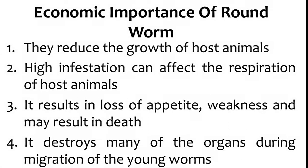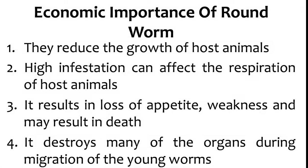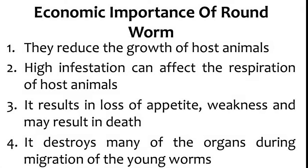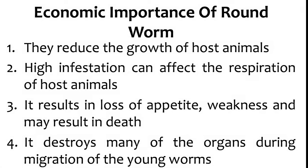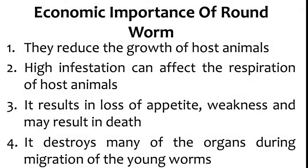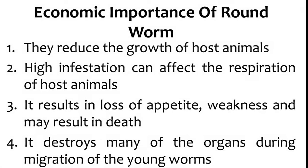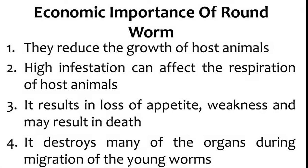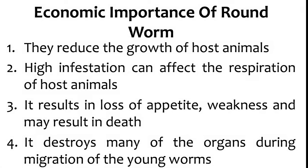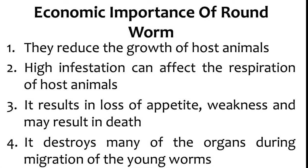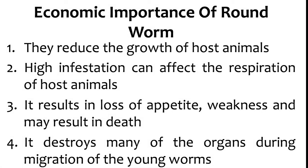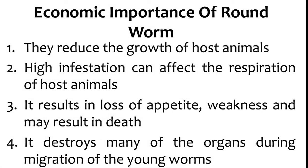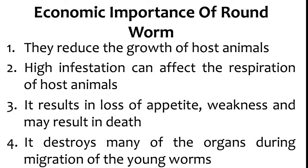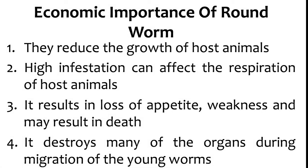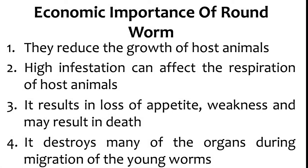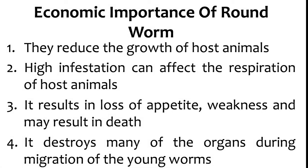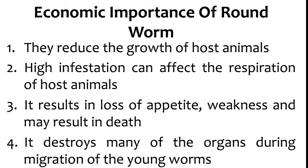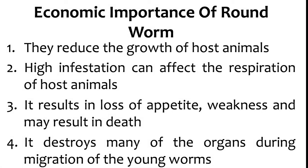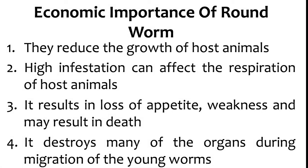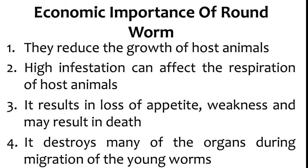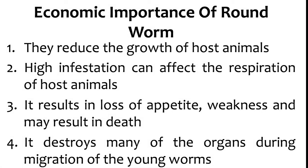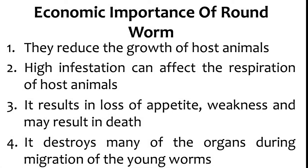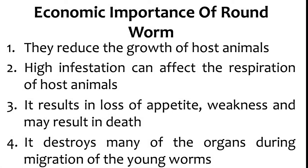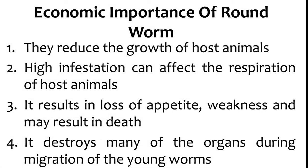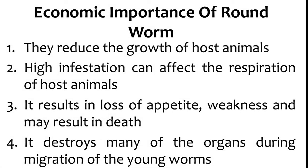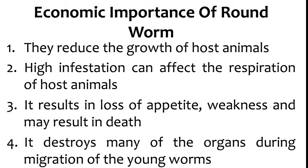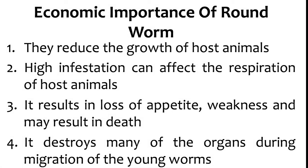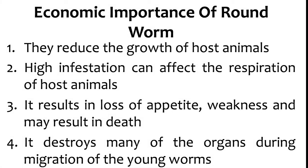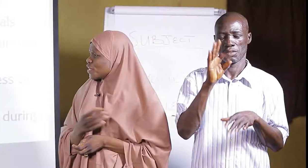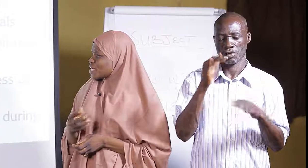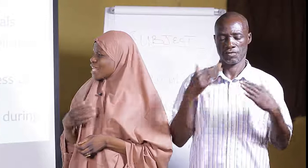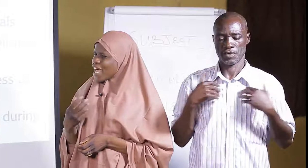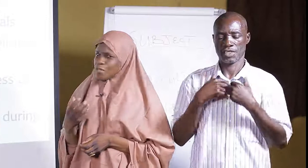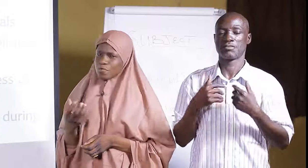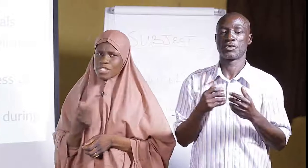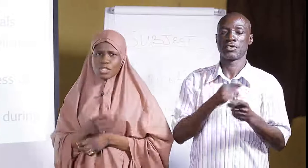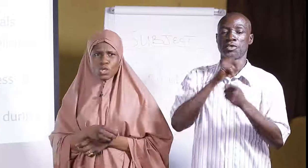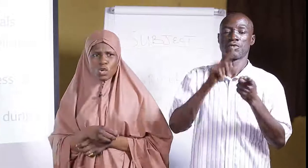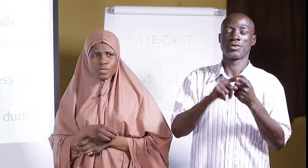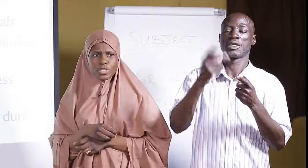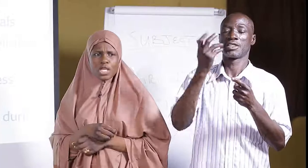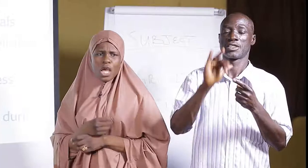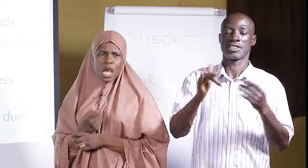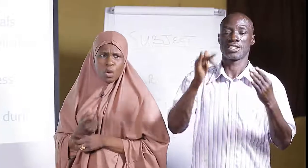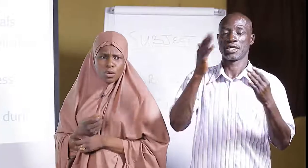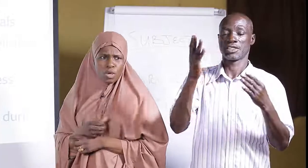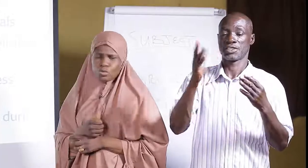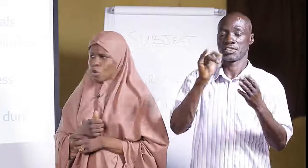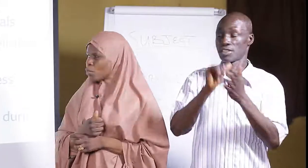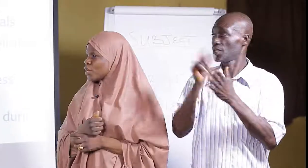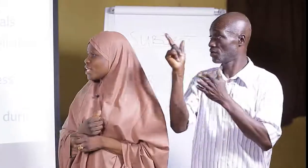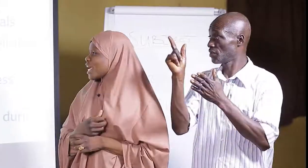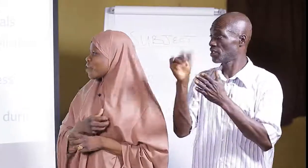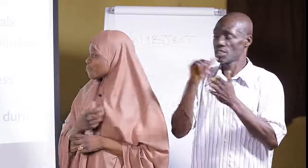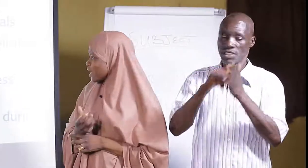high infestation can affect the respiration of host animal. When there is high infestation of this